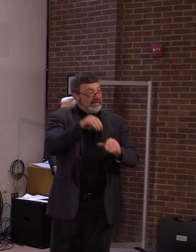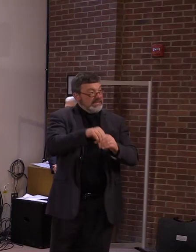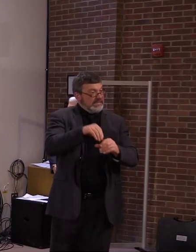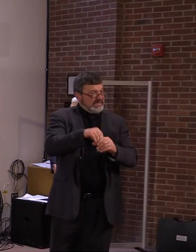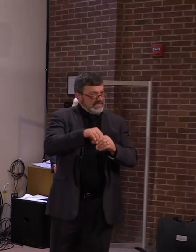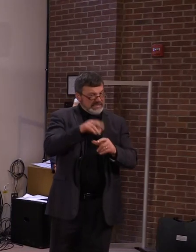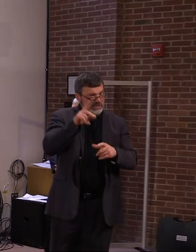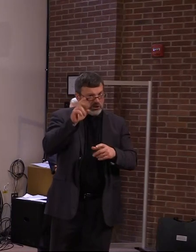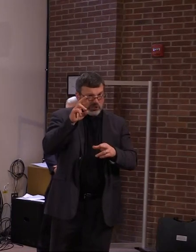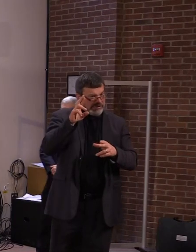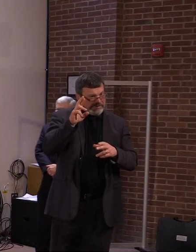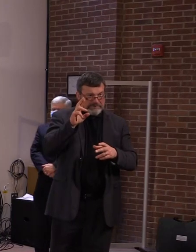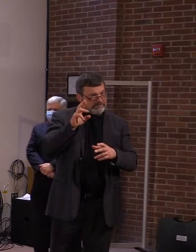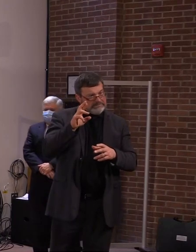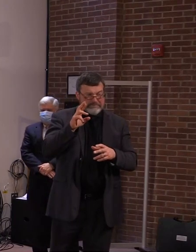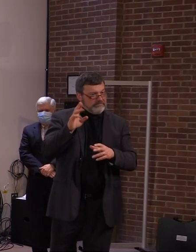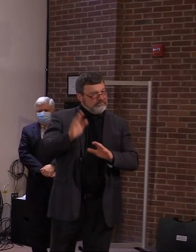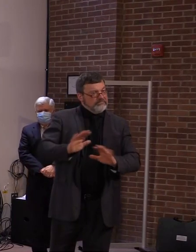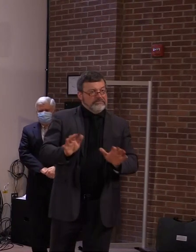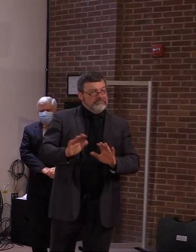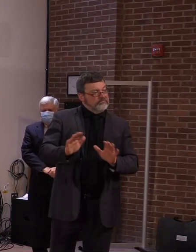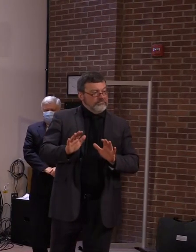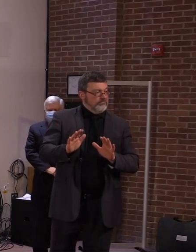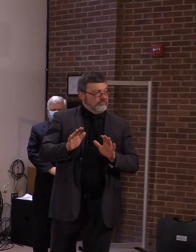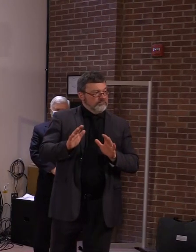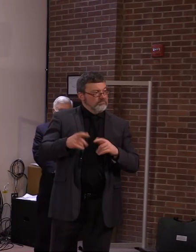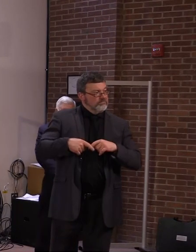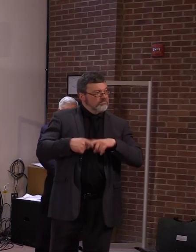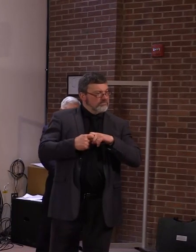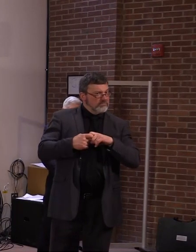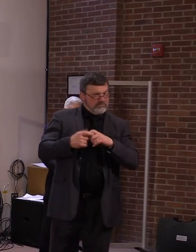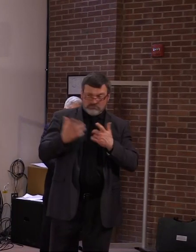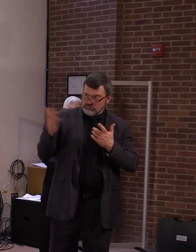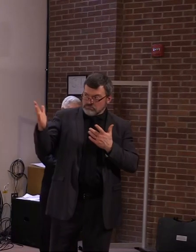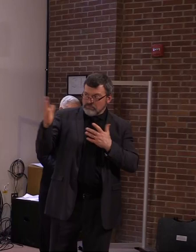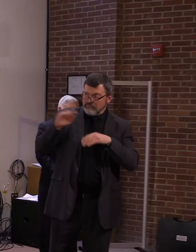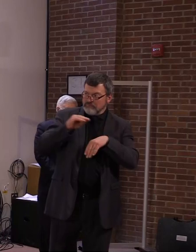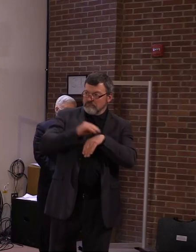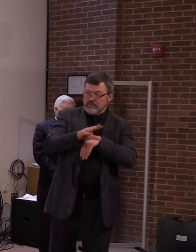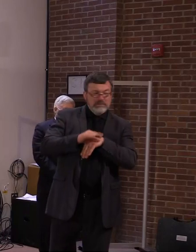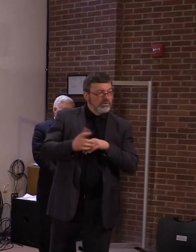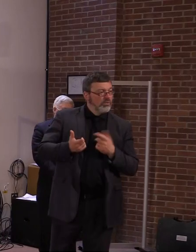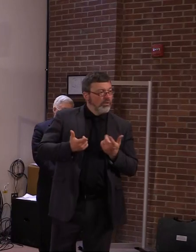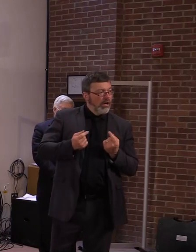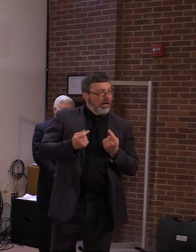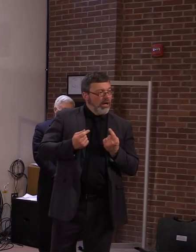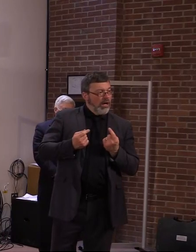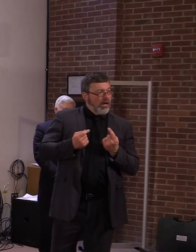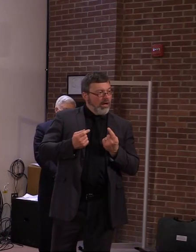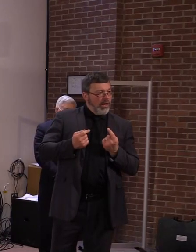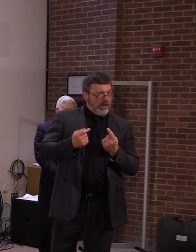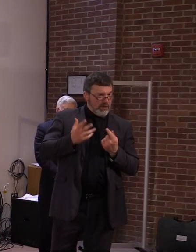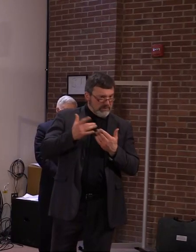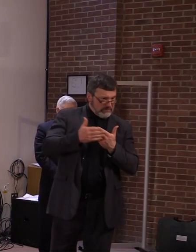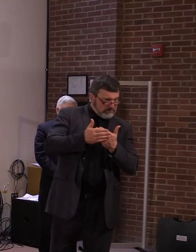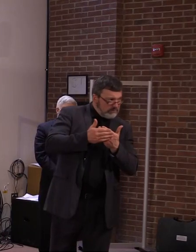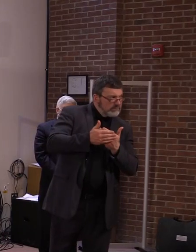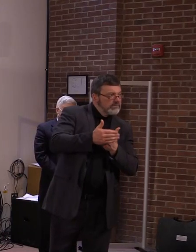on and kind of can be both a site of long-term going without a mask, as well